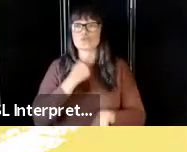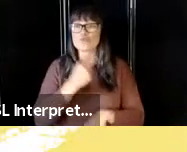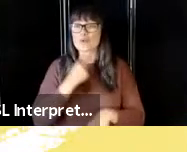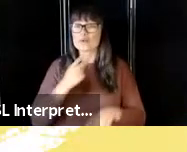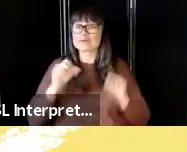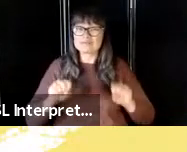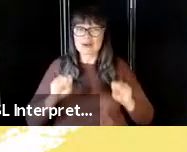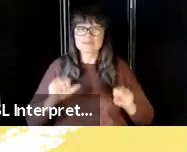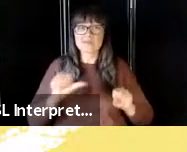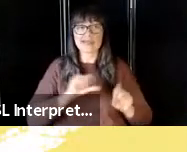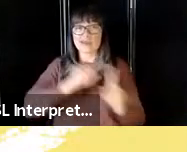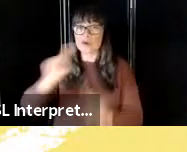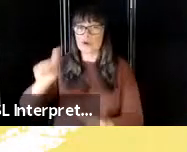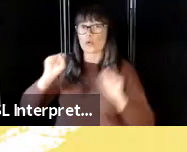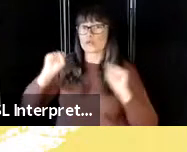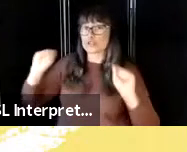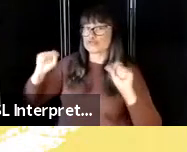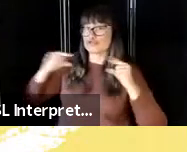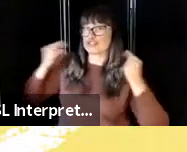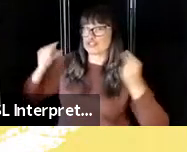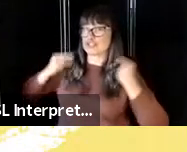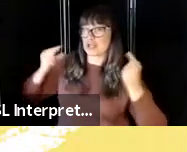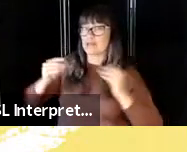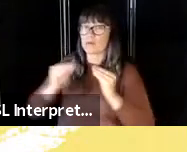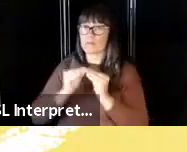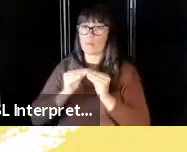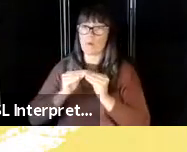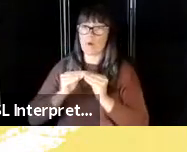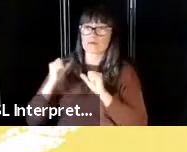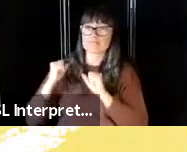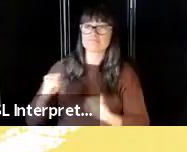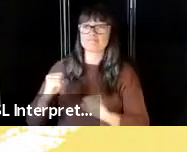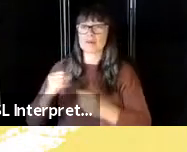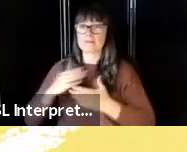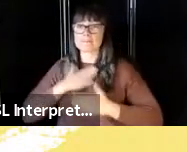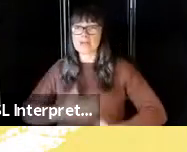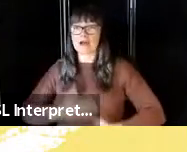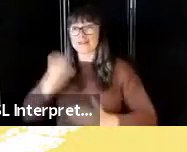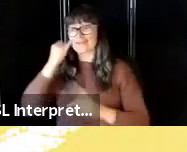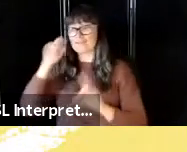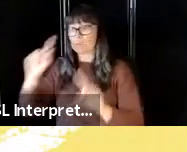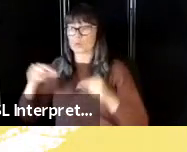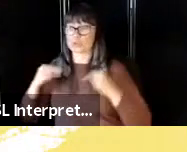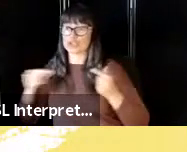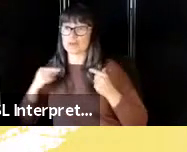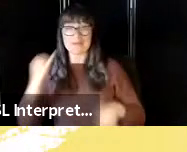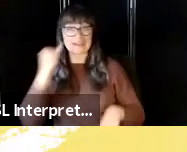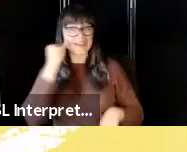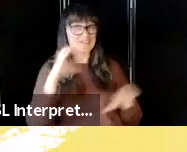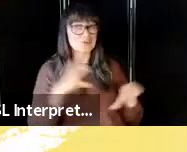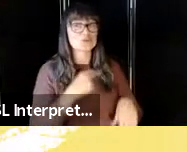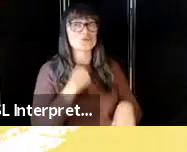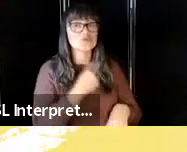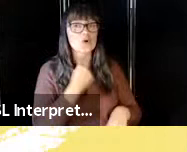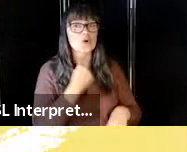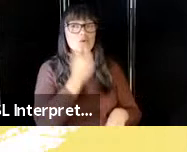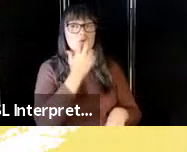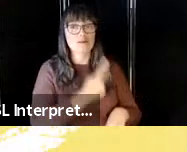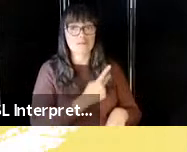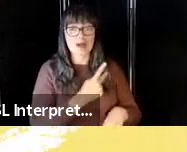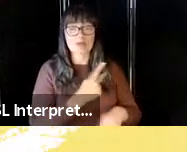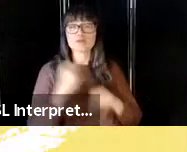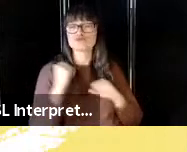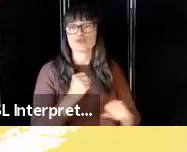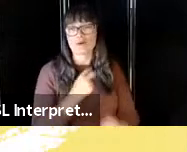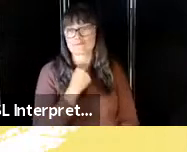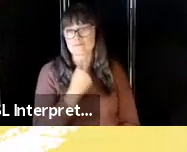just like going to the gym. You're going to have a more fit body if you go to the gym. If you do your vocal warm-ups, you are going to have a stronger voice.